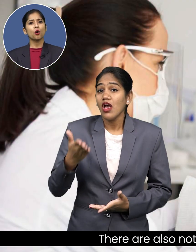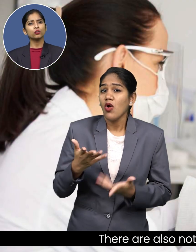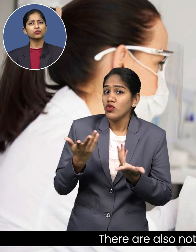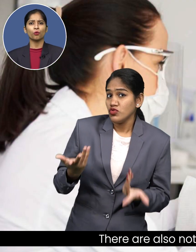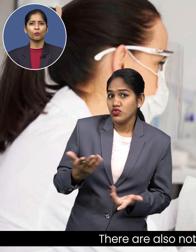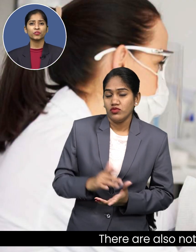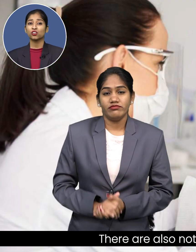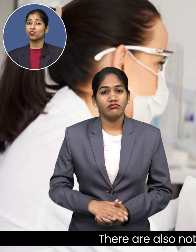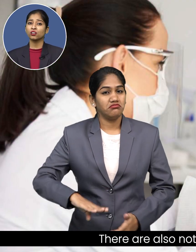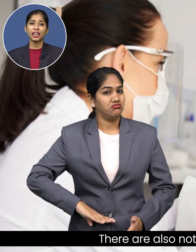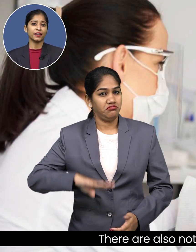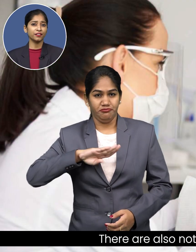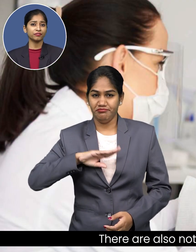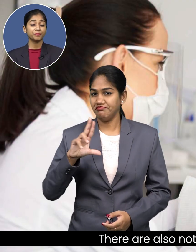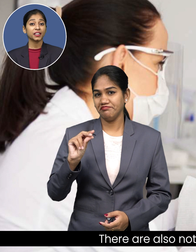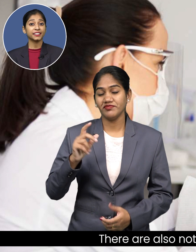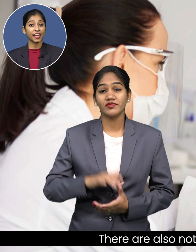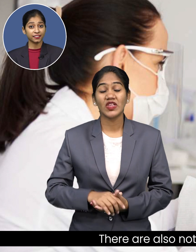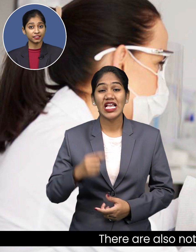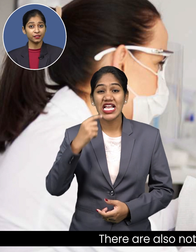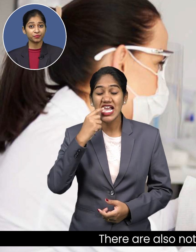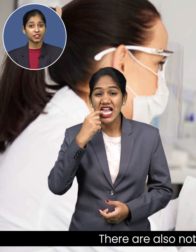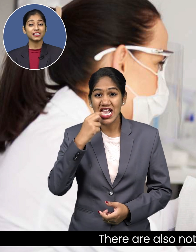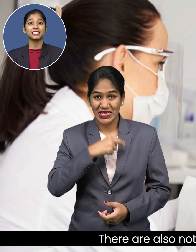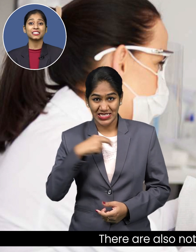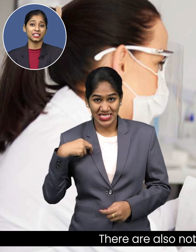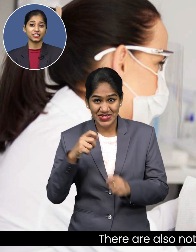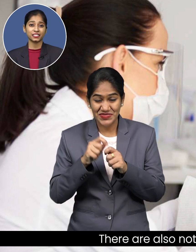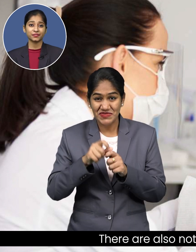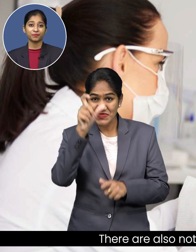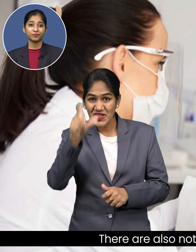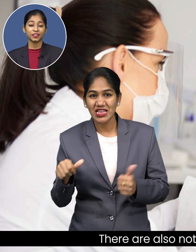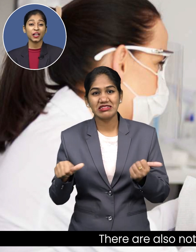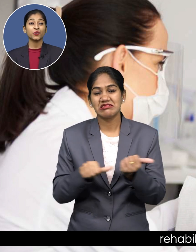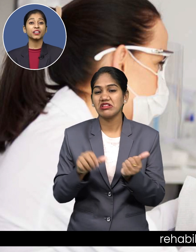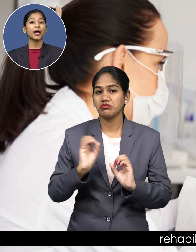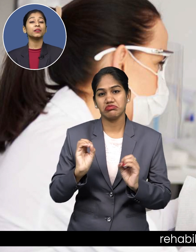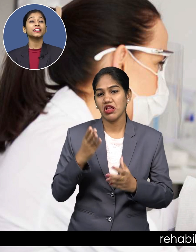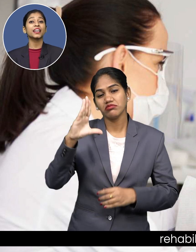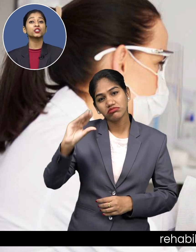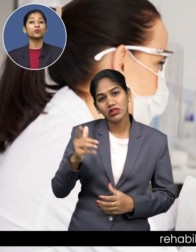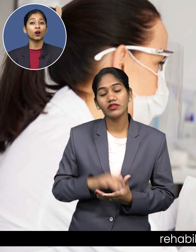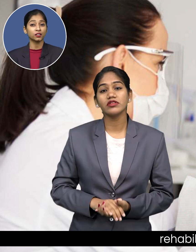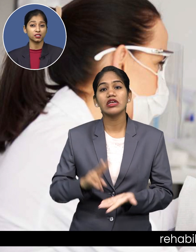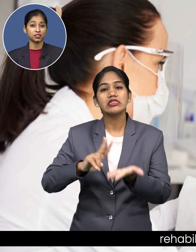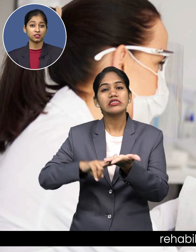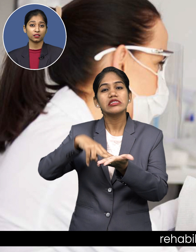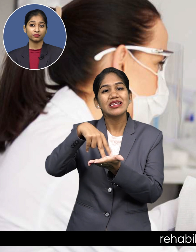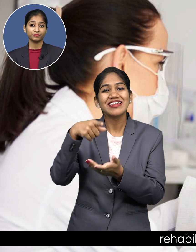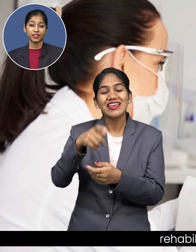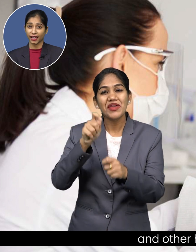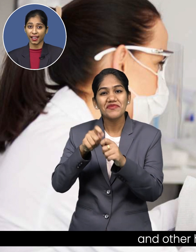There are also not enough dental assistants, rehabilitation